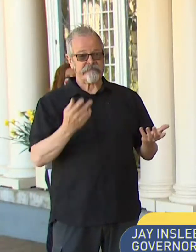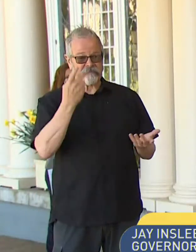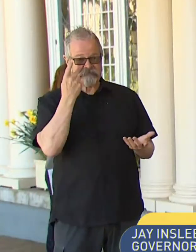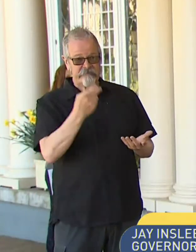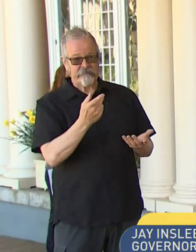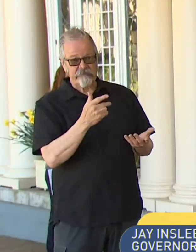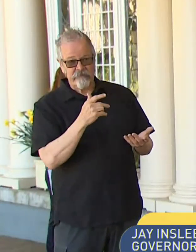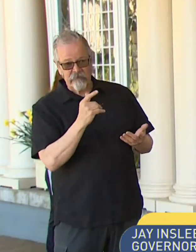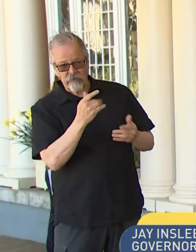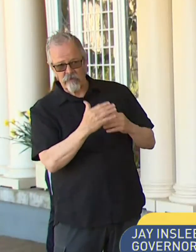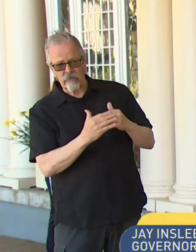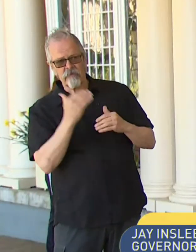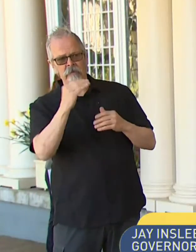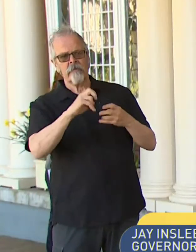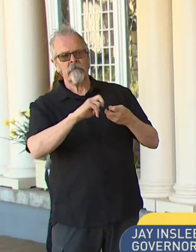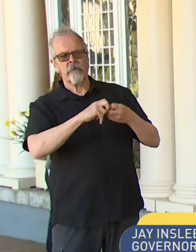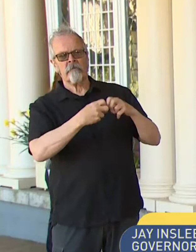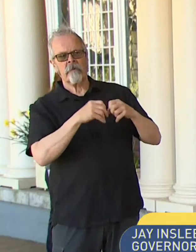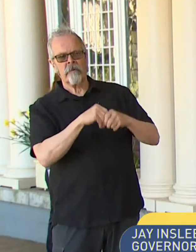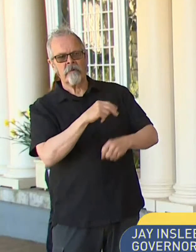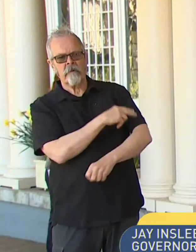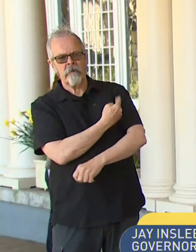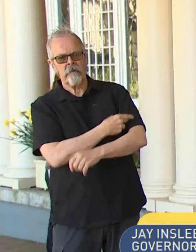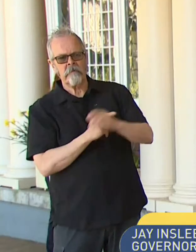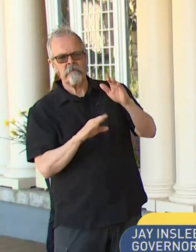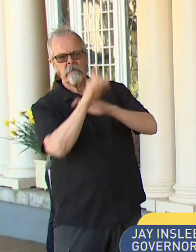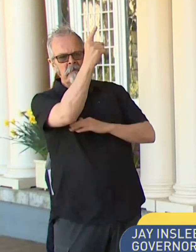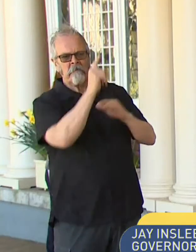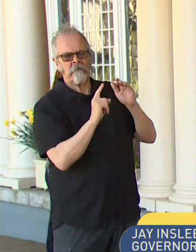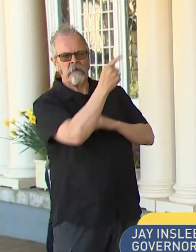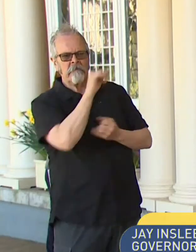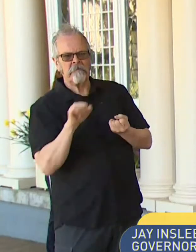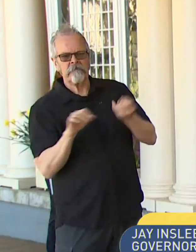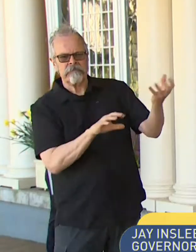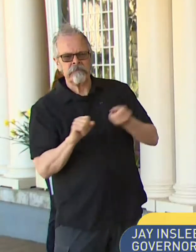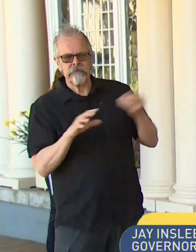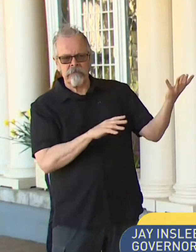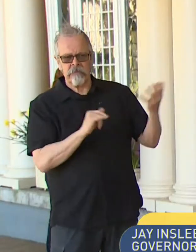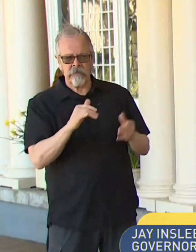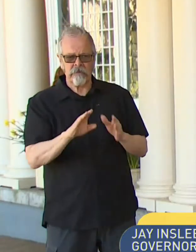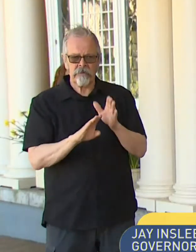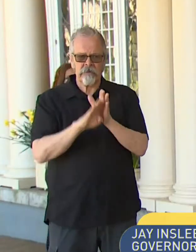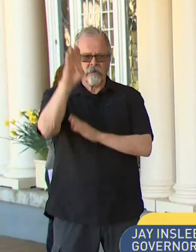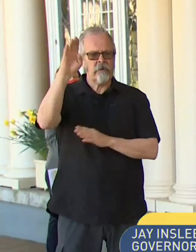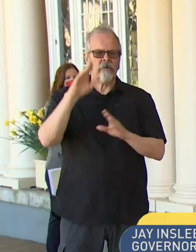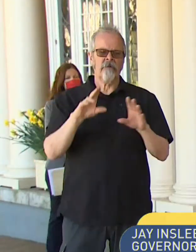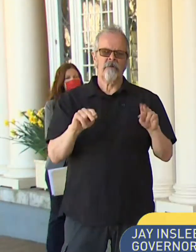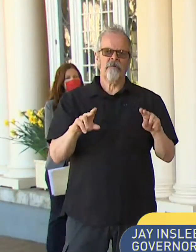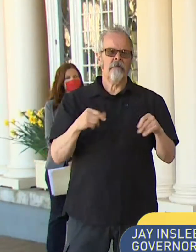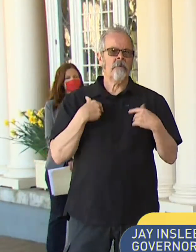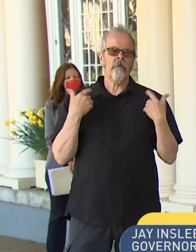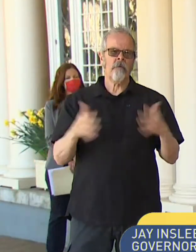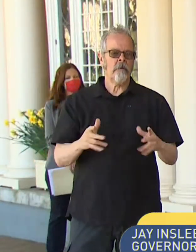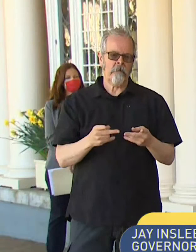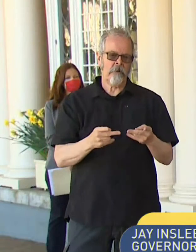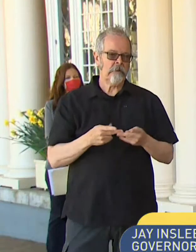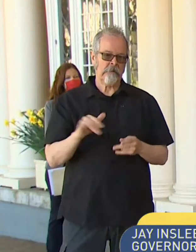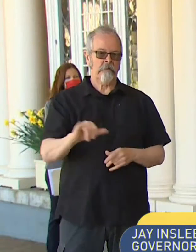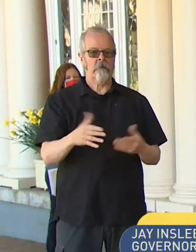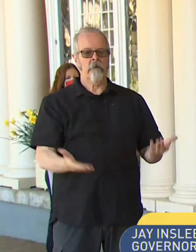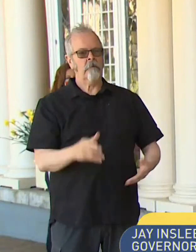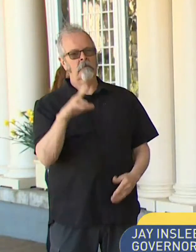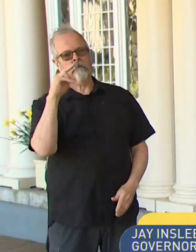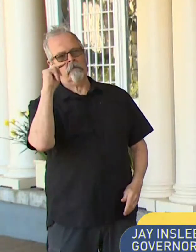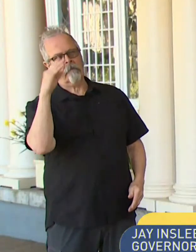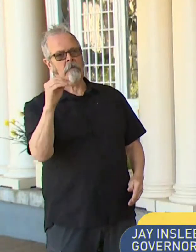extreme problems in their hospitals and extreme surges. We do not want to get into that position. I heard one of the critics